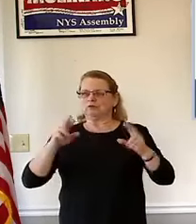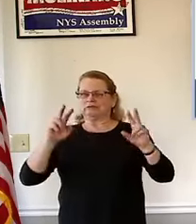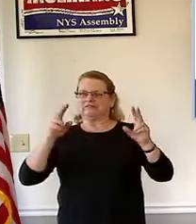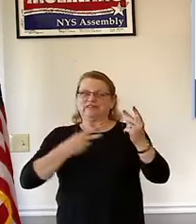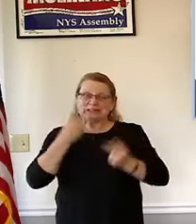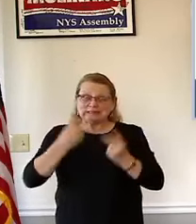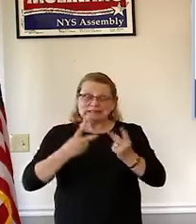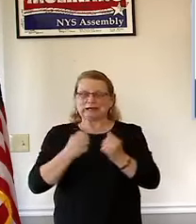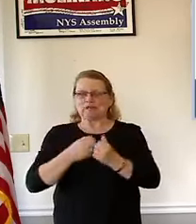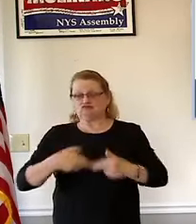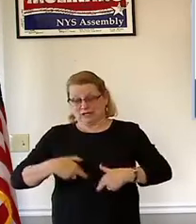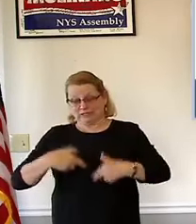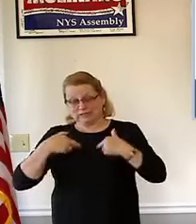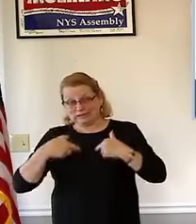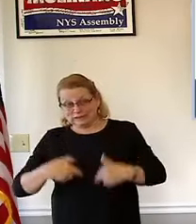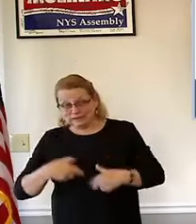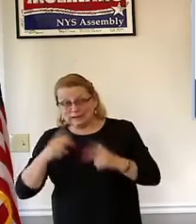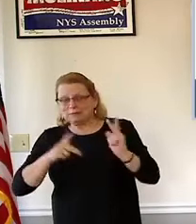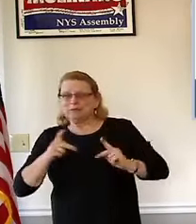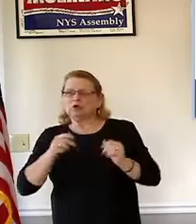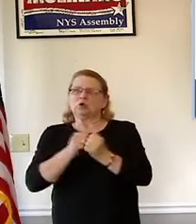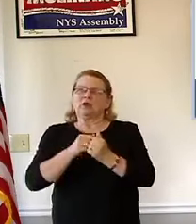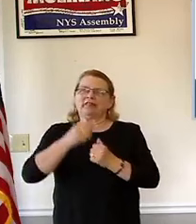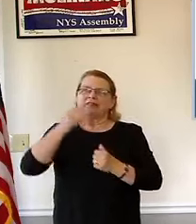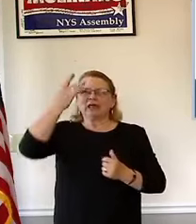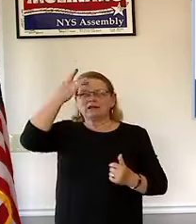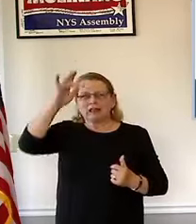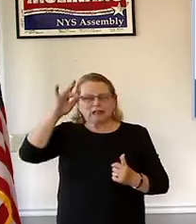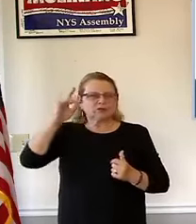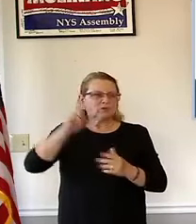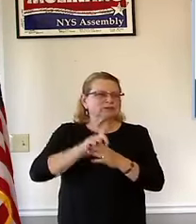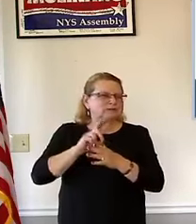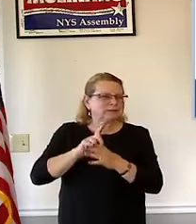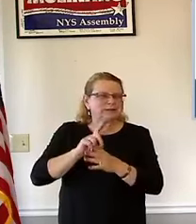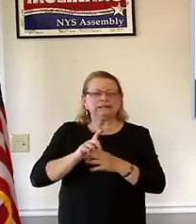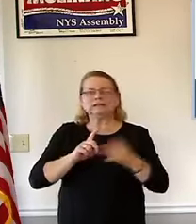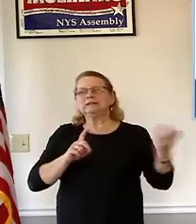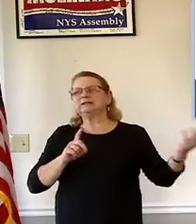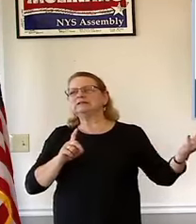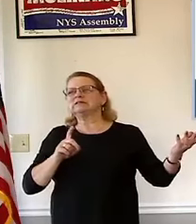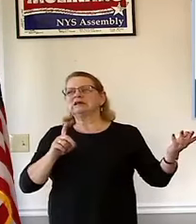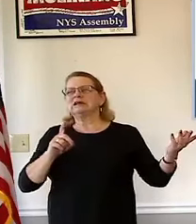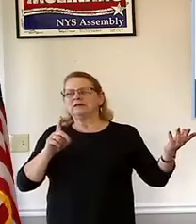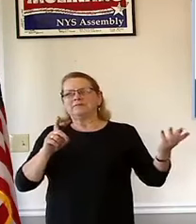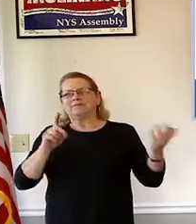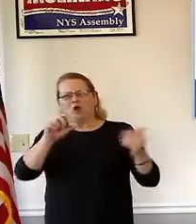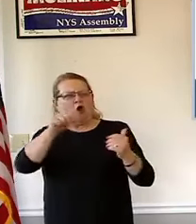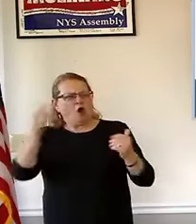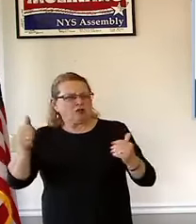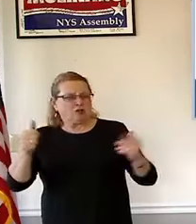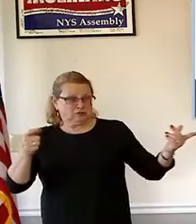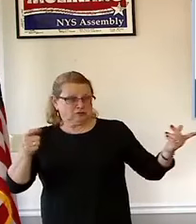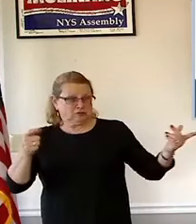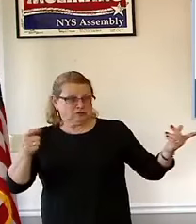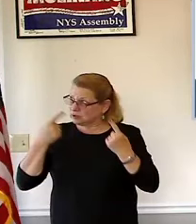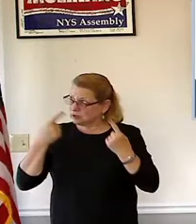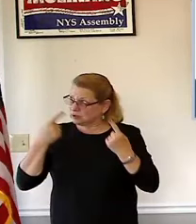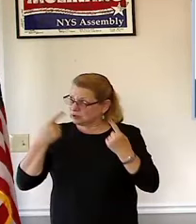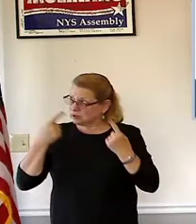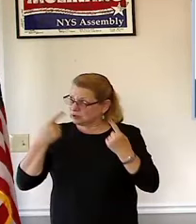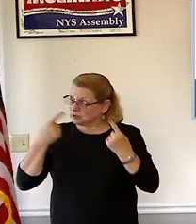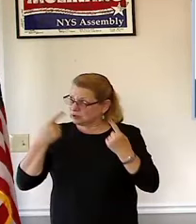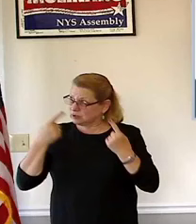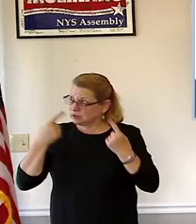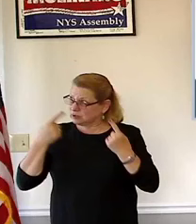with developmental and intellectual disabilities. As you know, that we were successful in getting the state to authorize visitation with